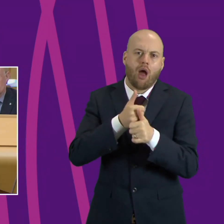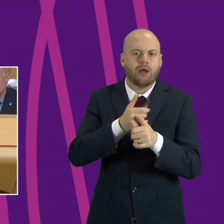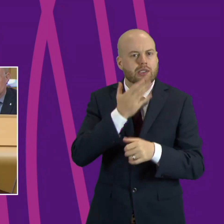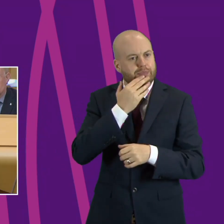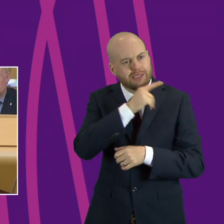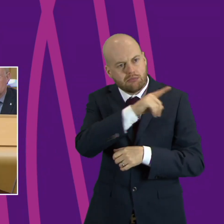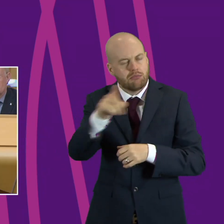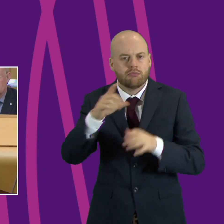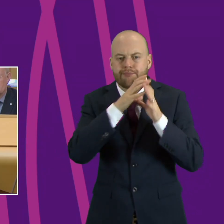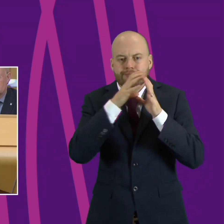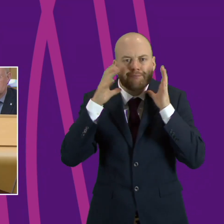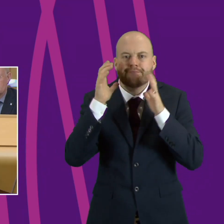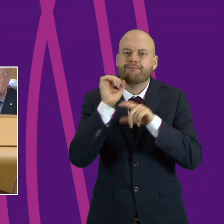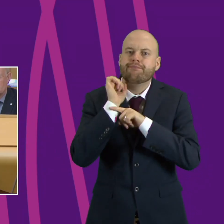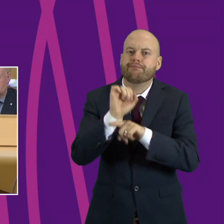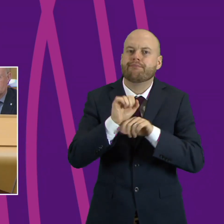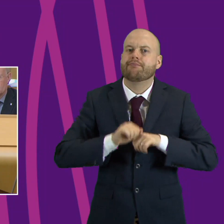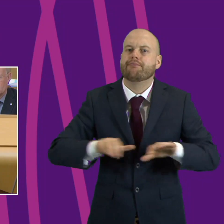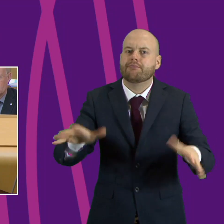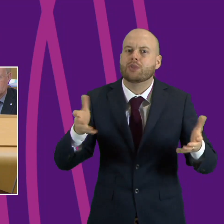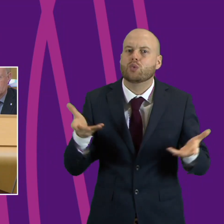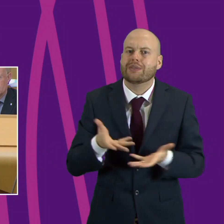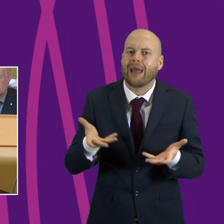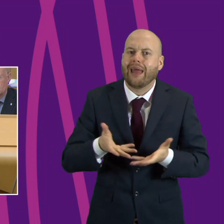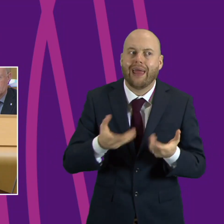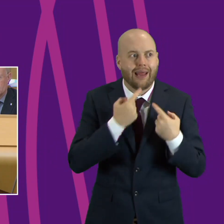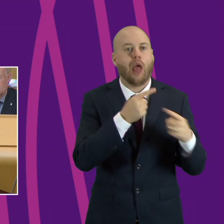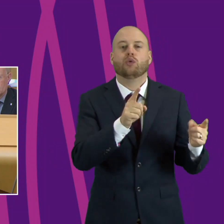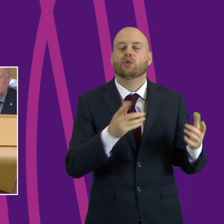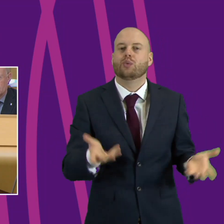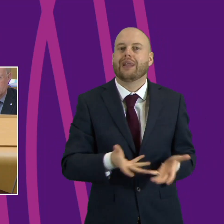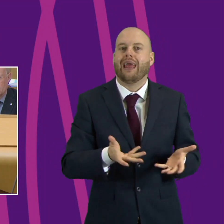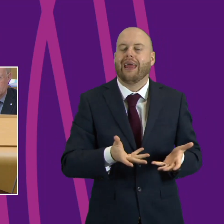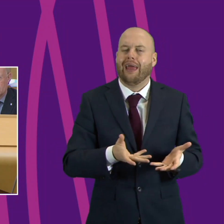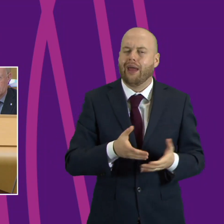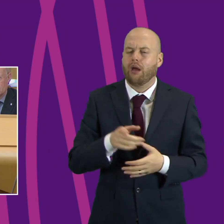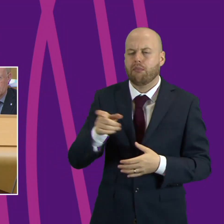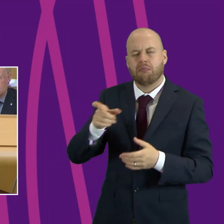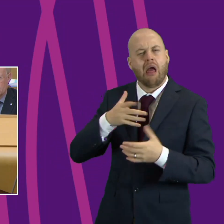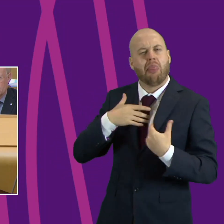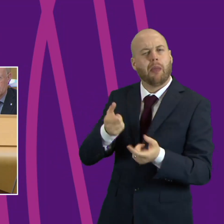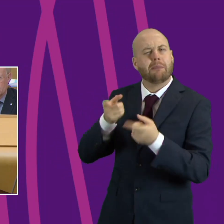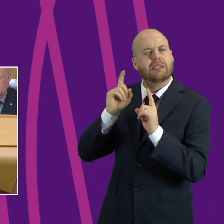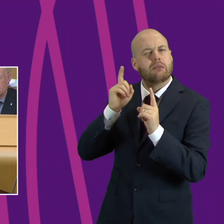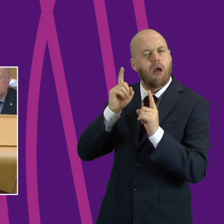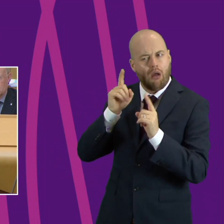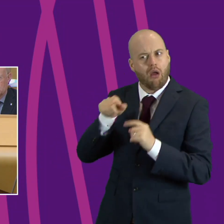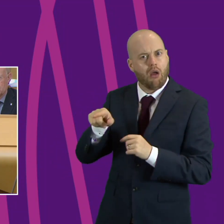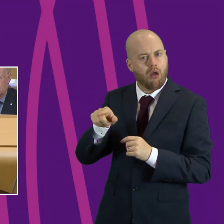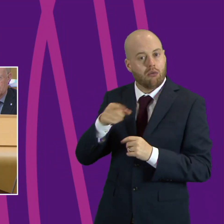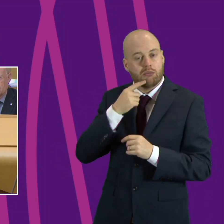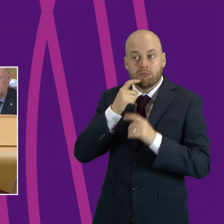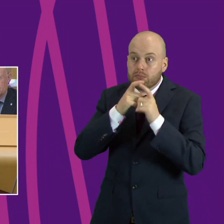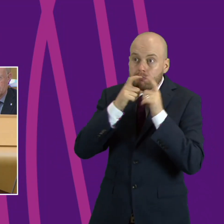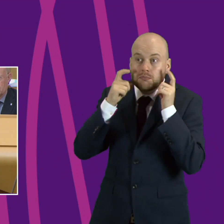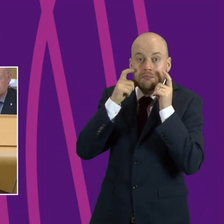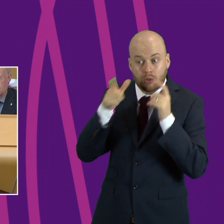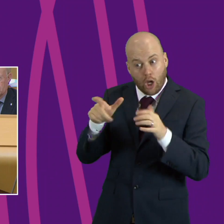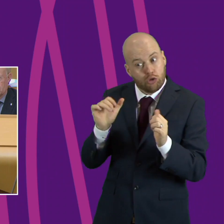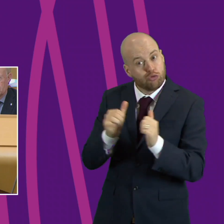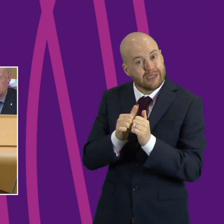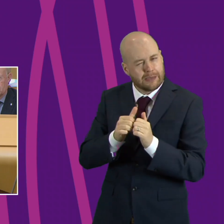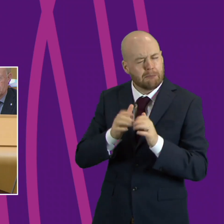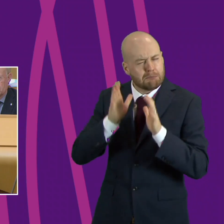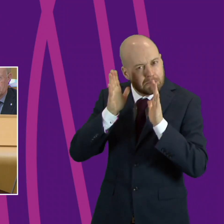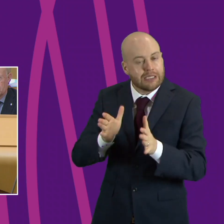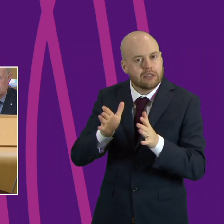Secretary outline what the Government's thinking is at the moment in terms of making face coverings mandatory whilst outside, like they have in other countries,